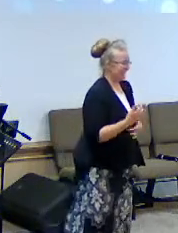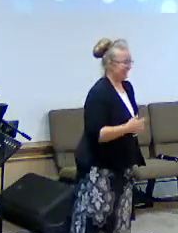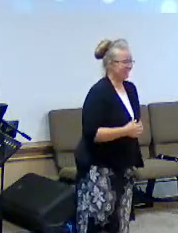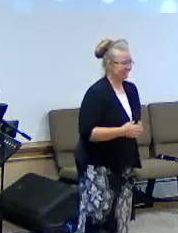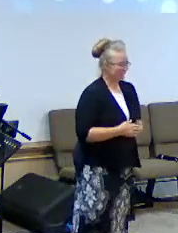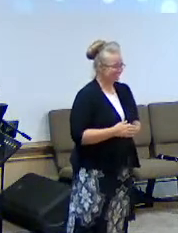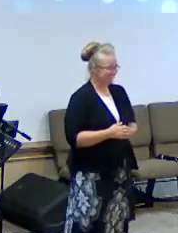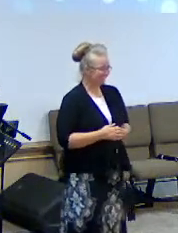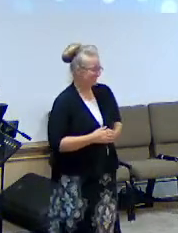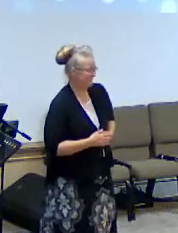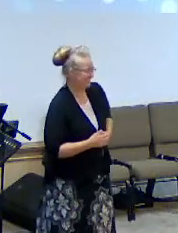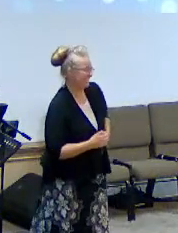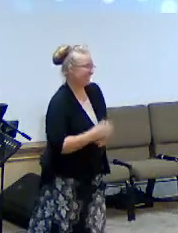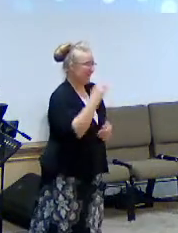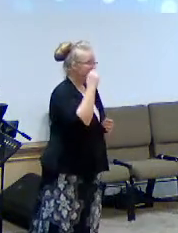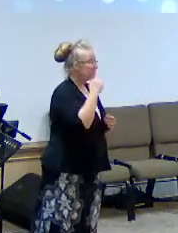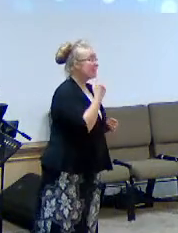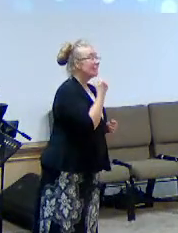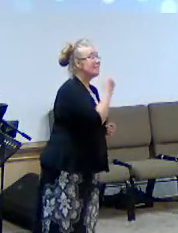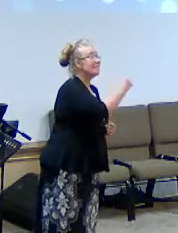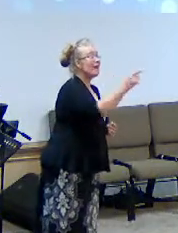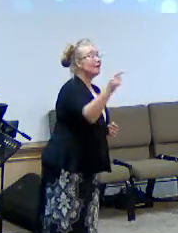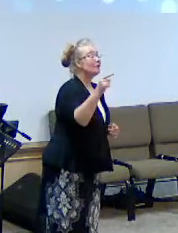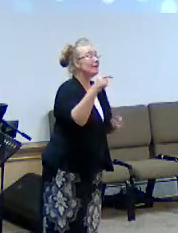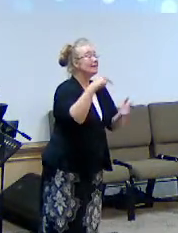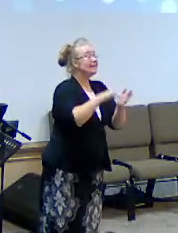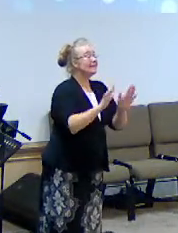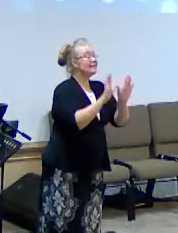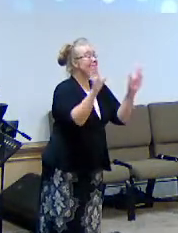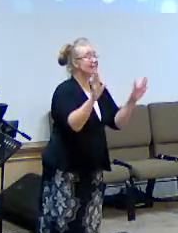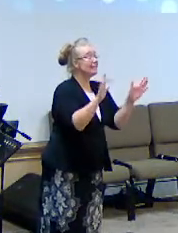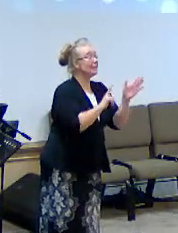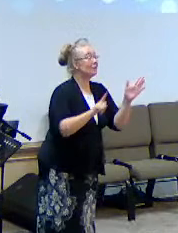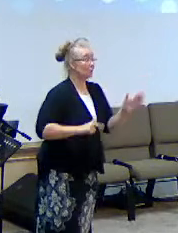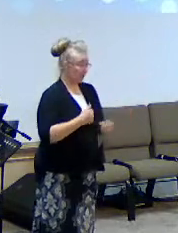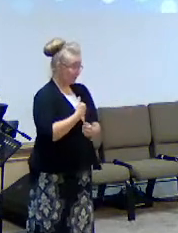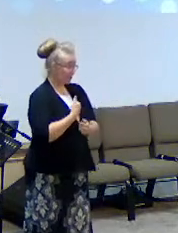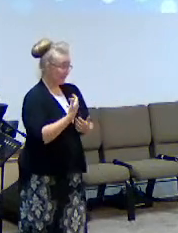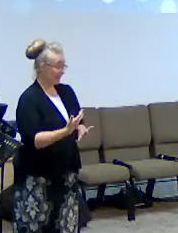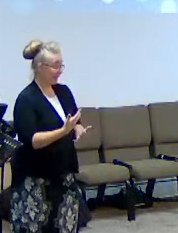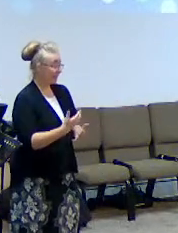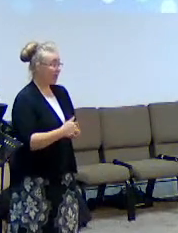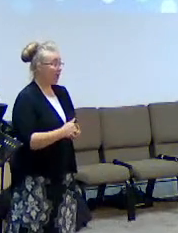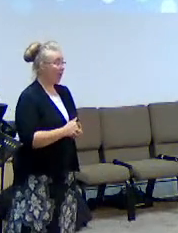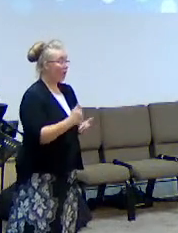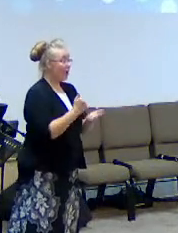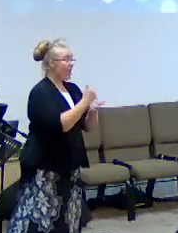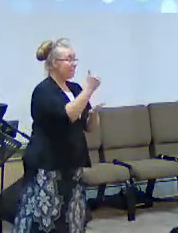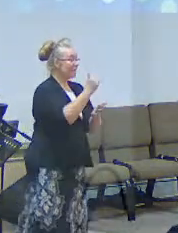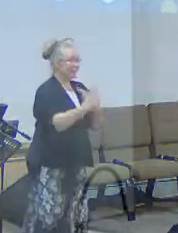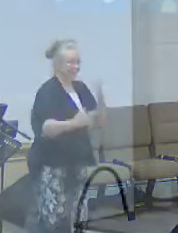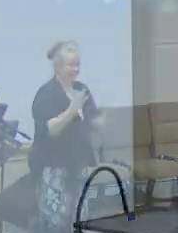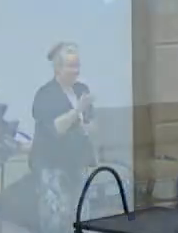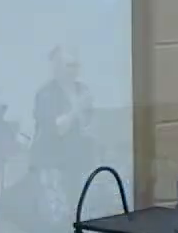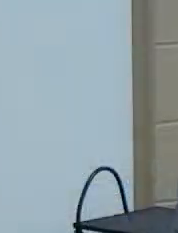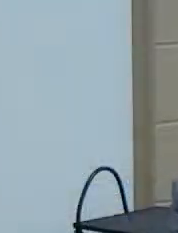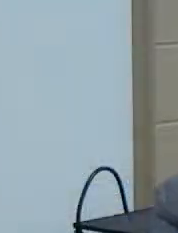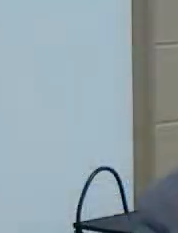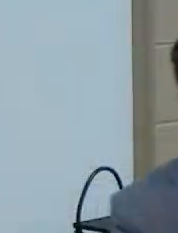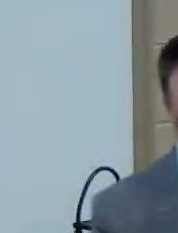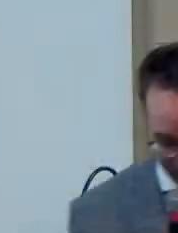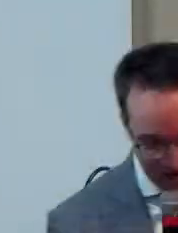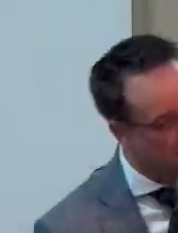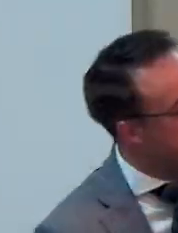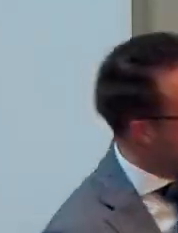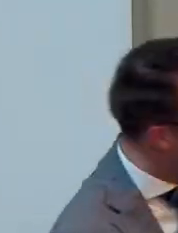come back and greet them. I want to let you know this Sunday, Lord willing. Amen. Amen. There's exciting things taking place.